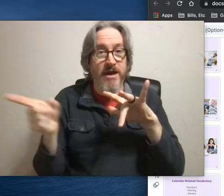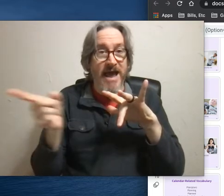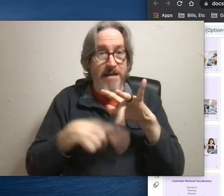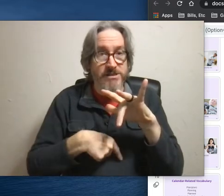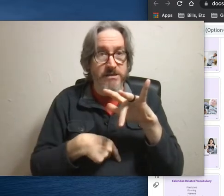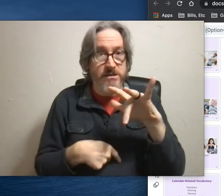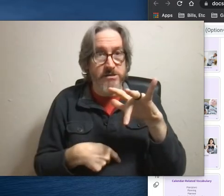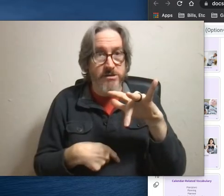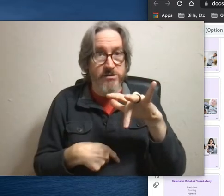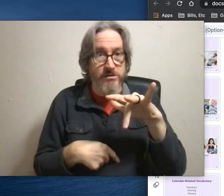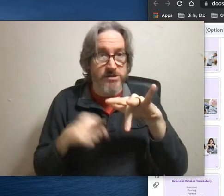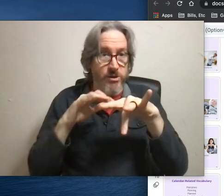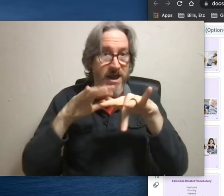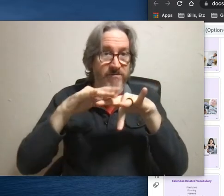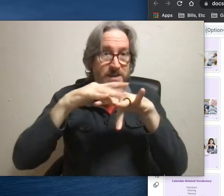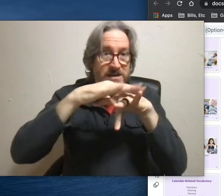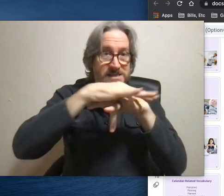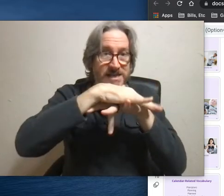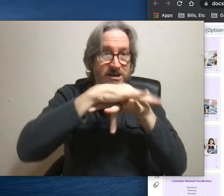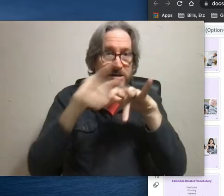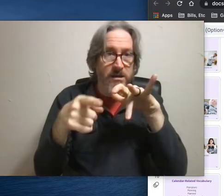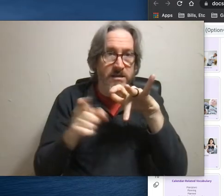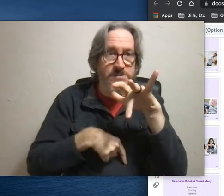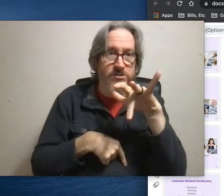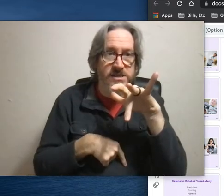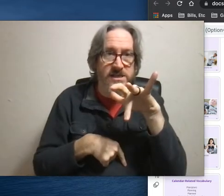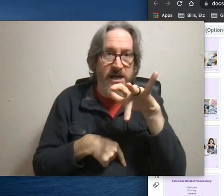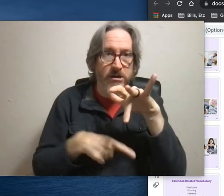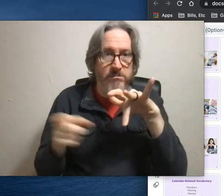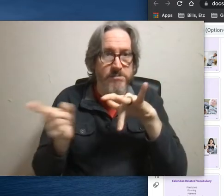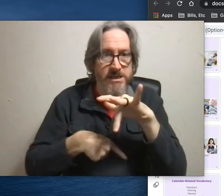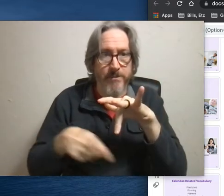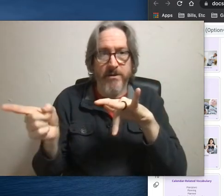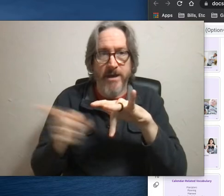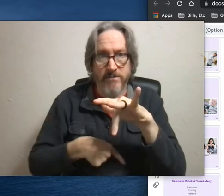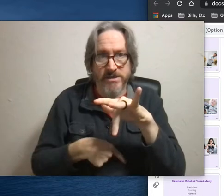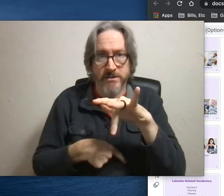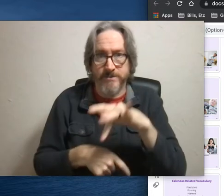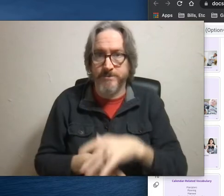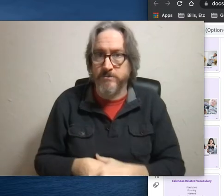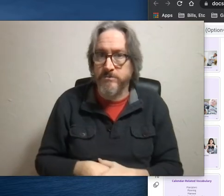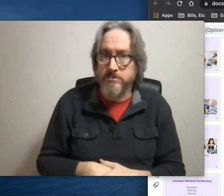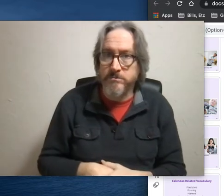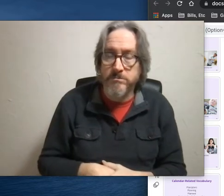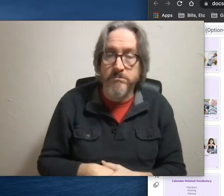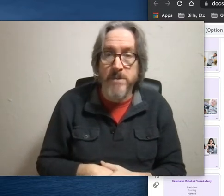Skip, absent. So everybody else is here. This person's not here. Skip, absent.